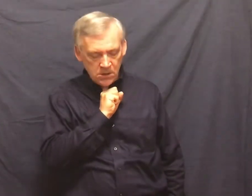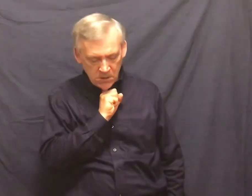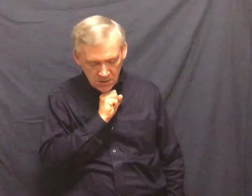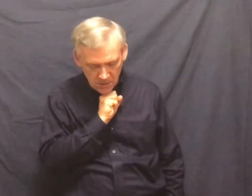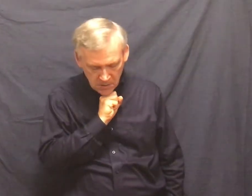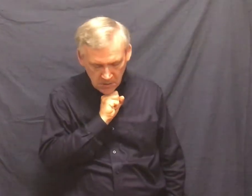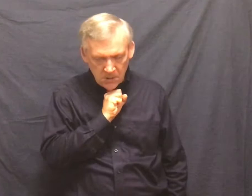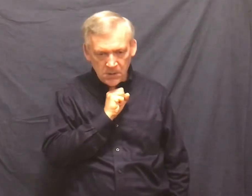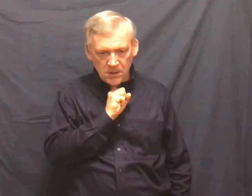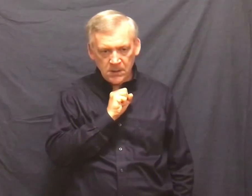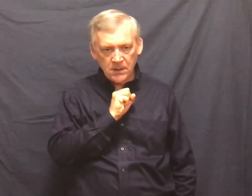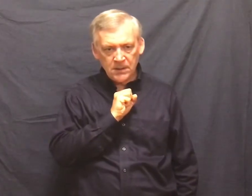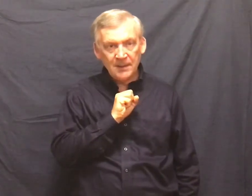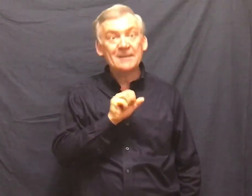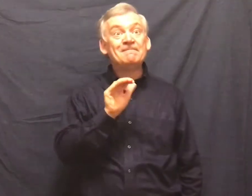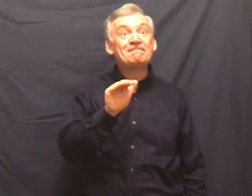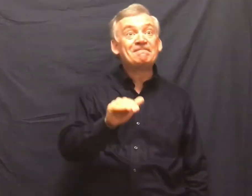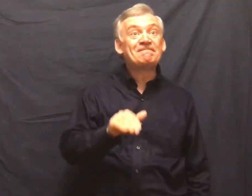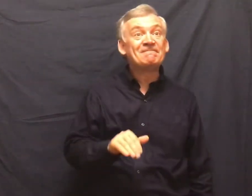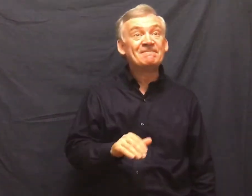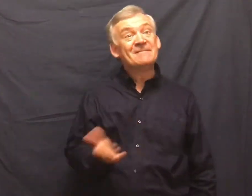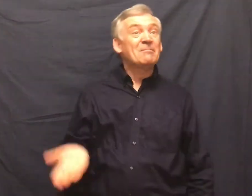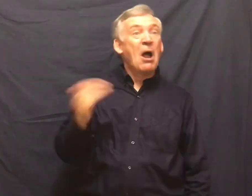Go on, George. When we gonna do it?